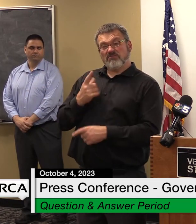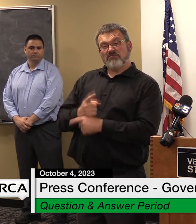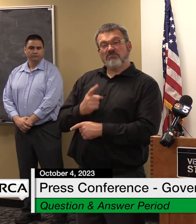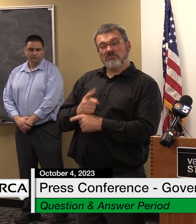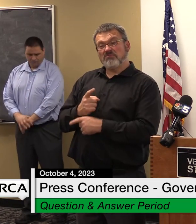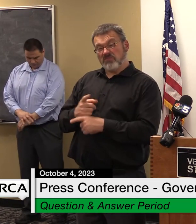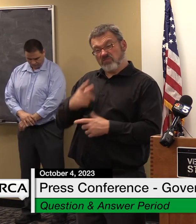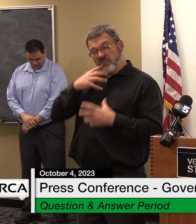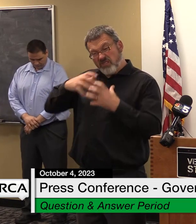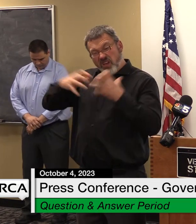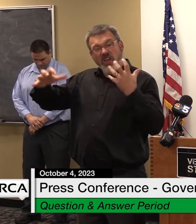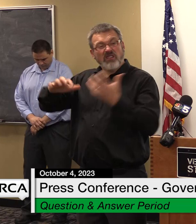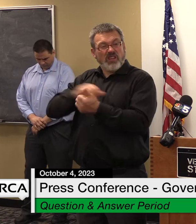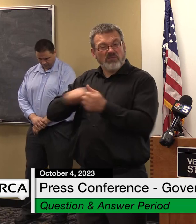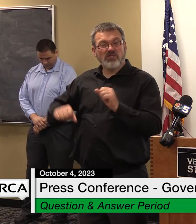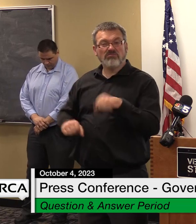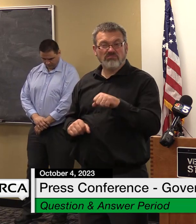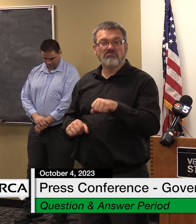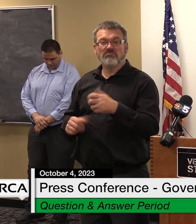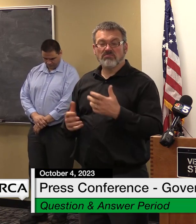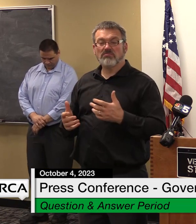I mean, that's what's different about